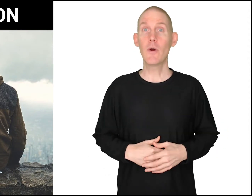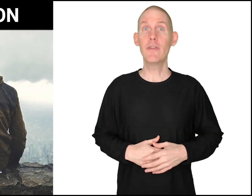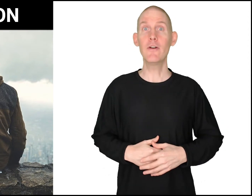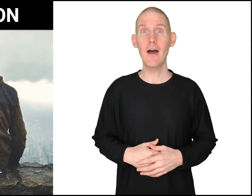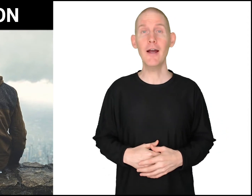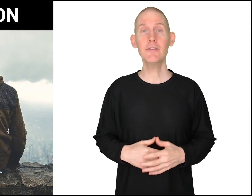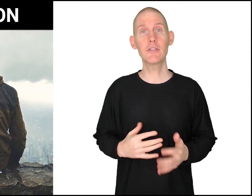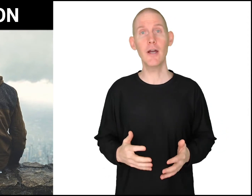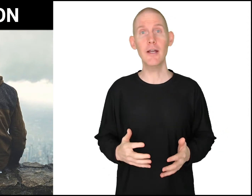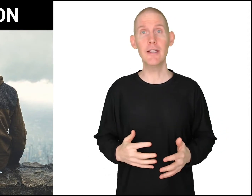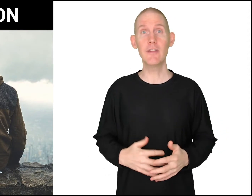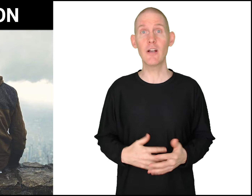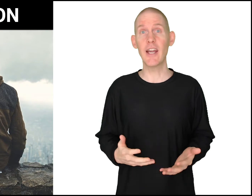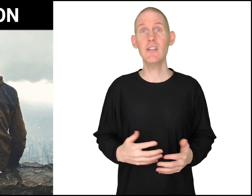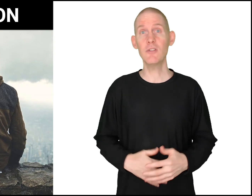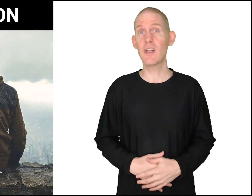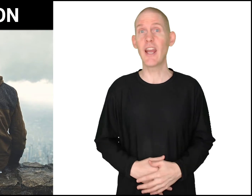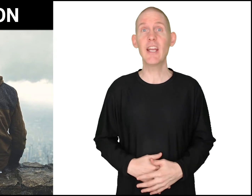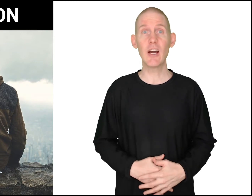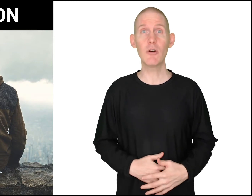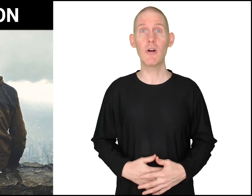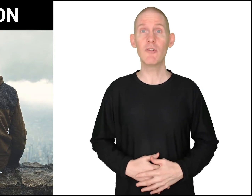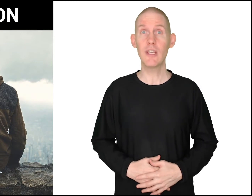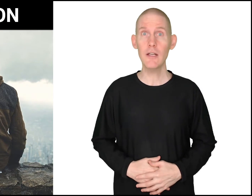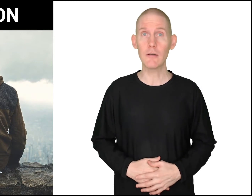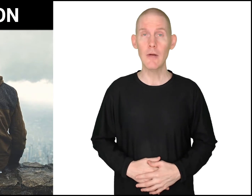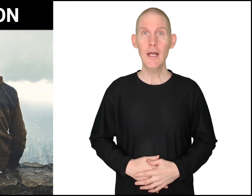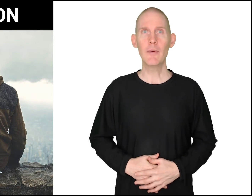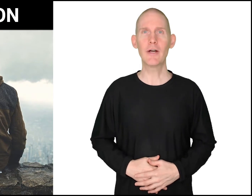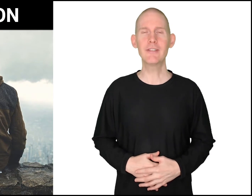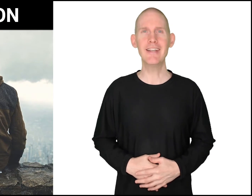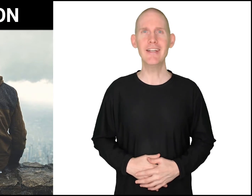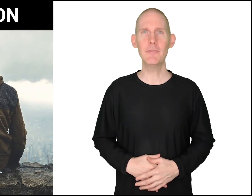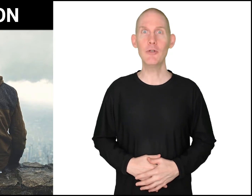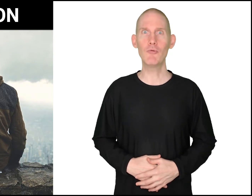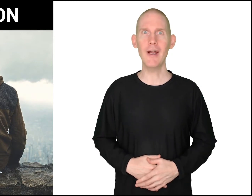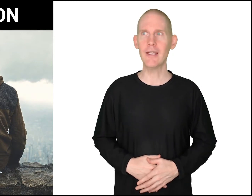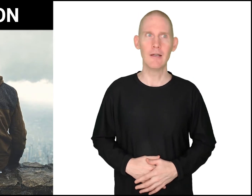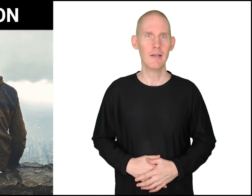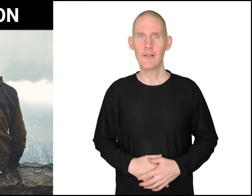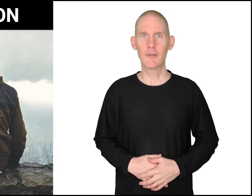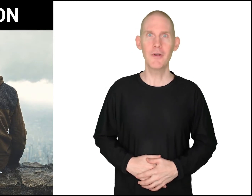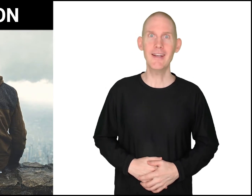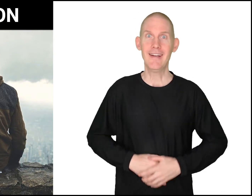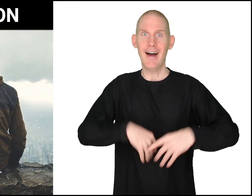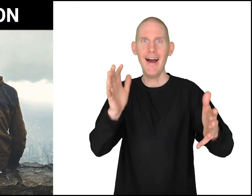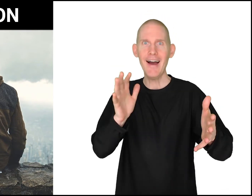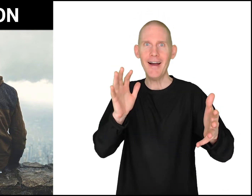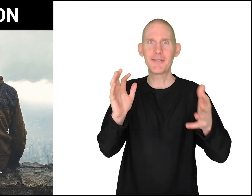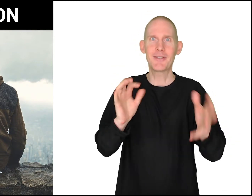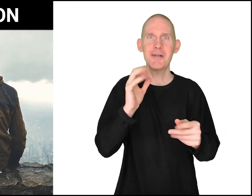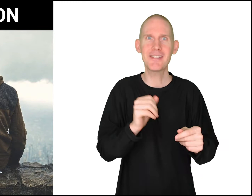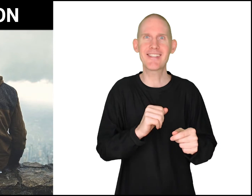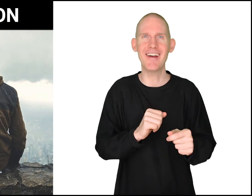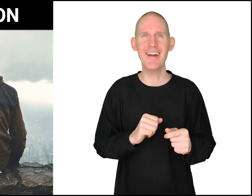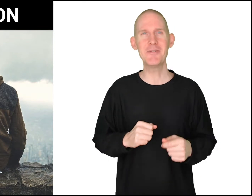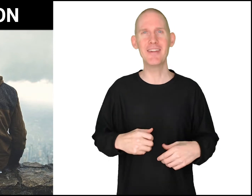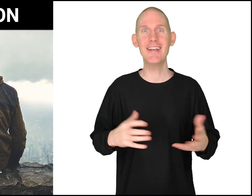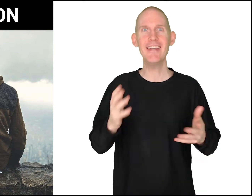they're not signing, their hands are hanging out around here because they need to be ready so they can start to sign when they need